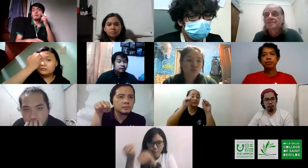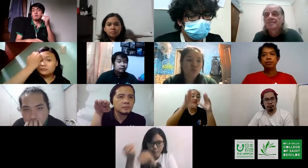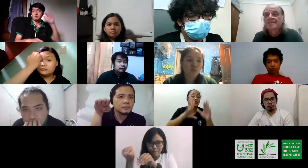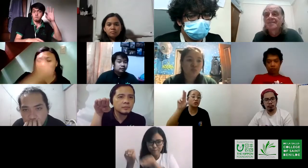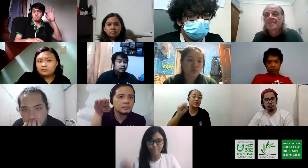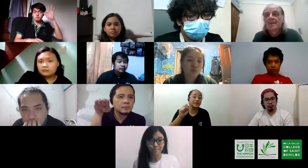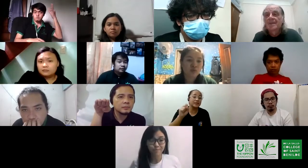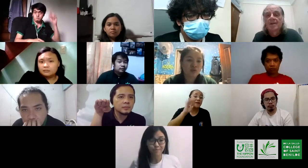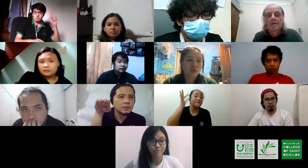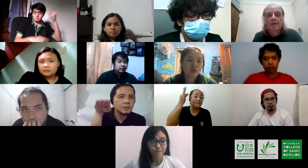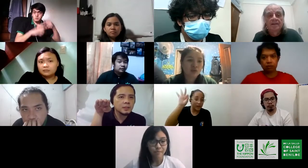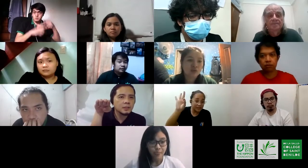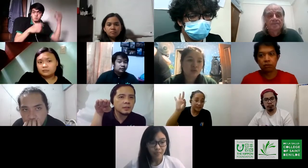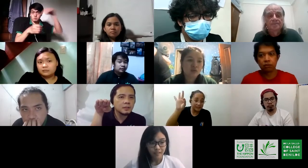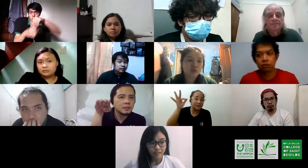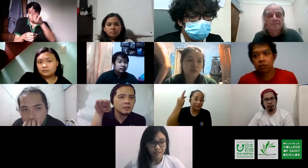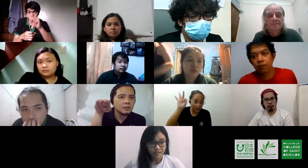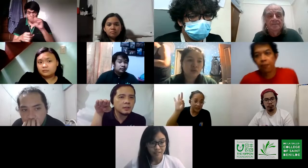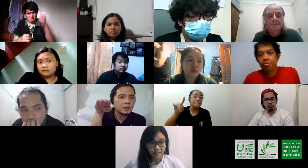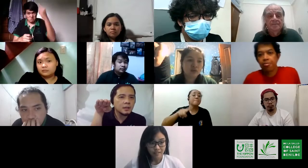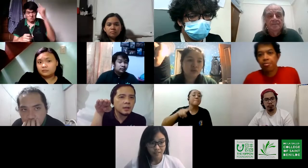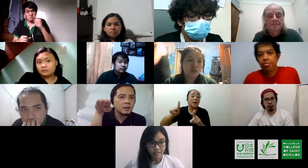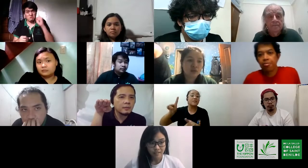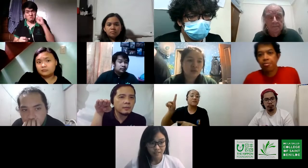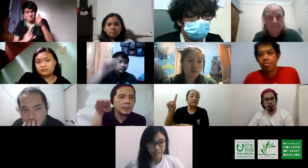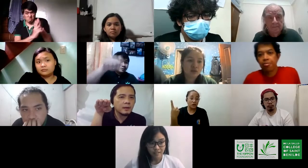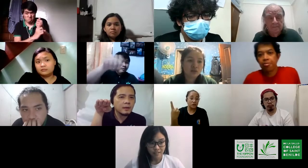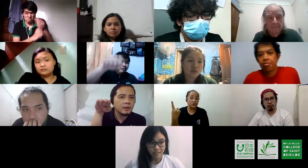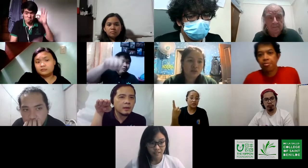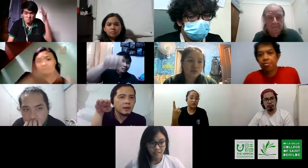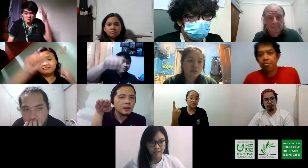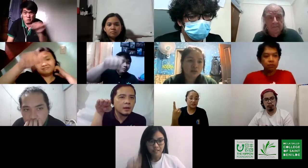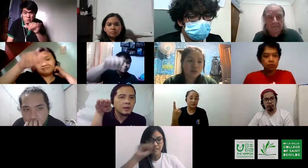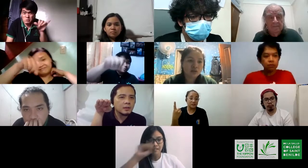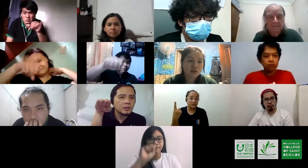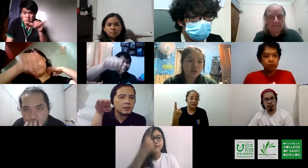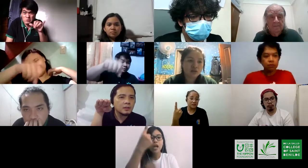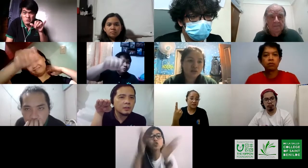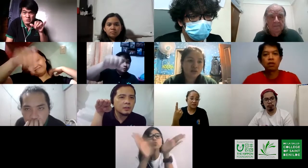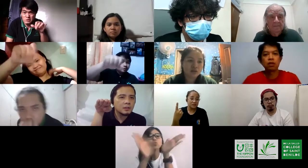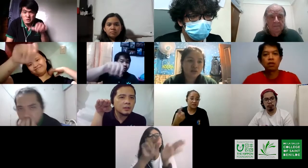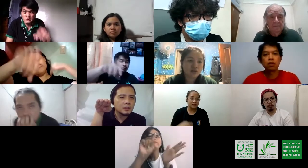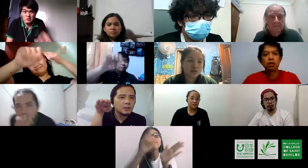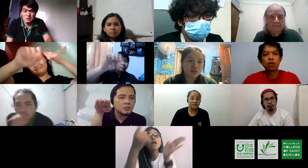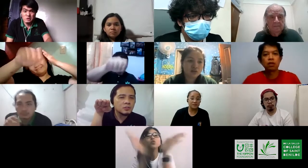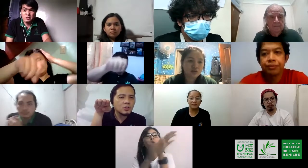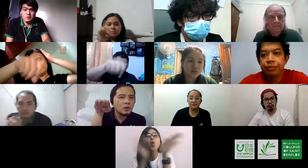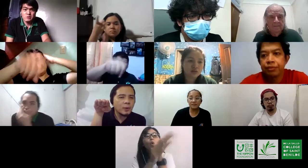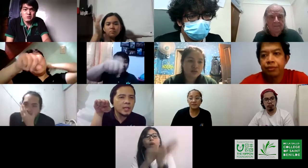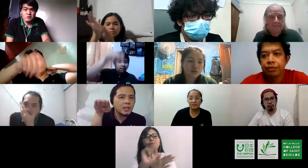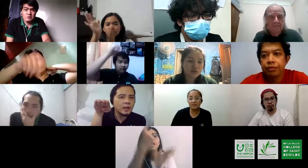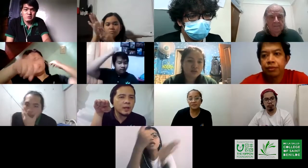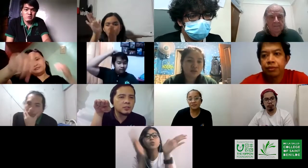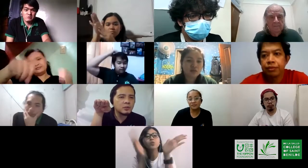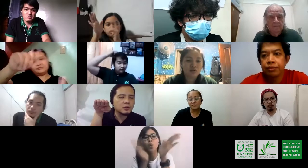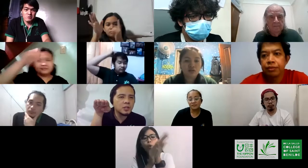He was French. Was he French or American, rather? Well, he was French, but he's the first deaf teacher in the US,